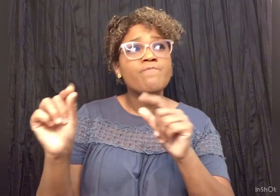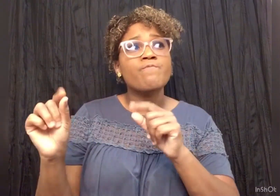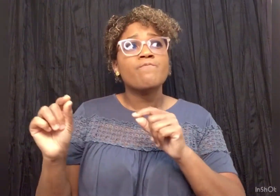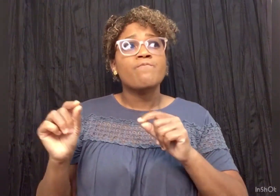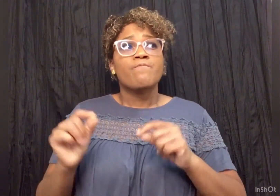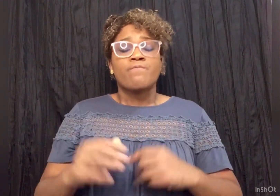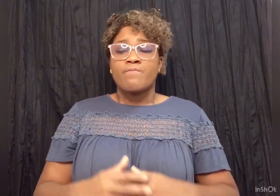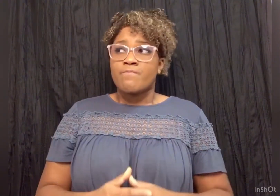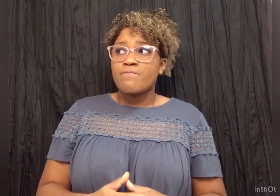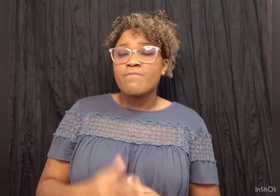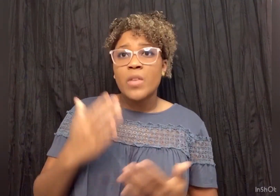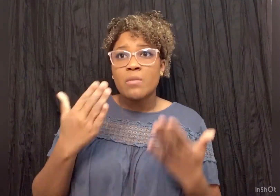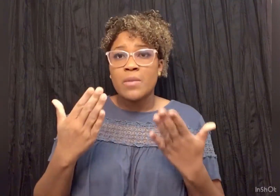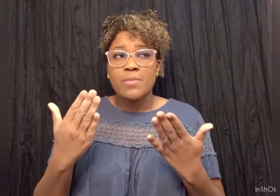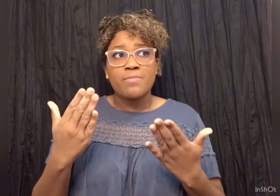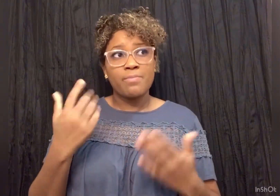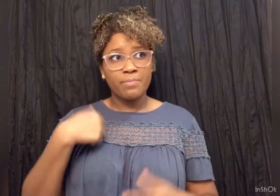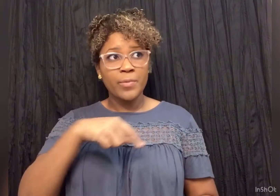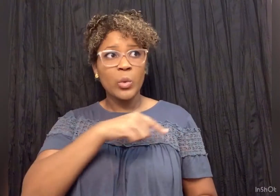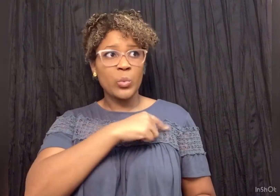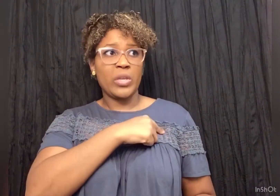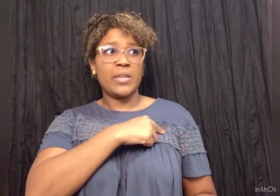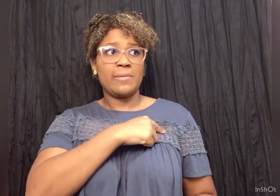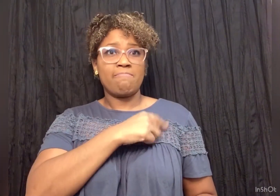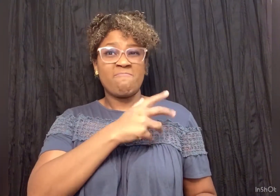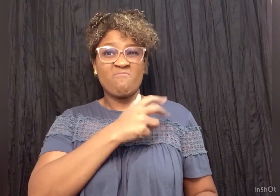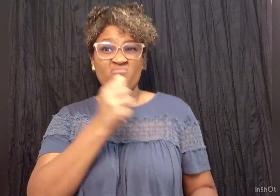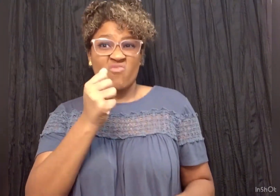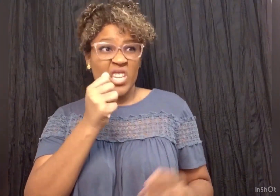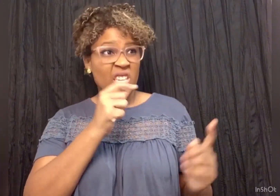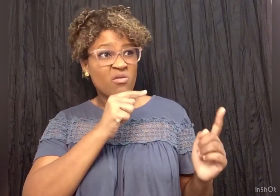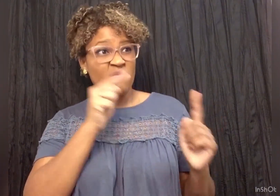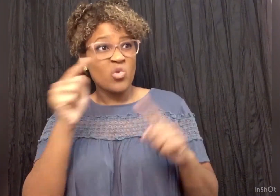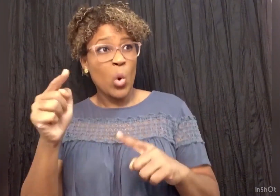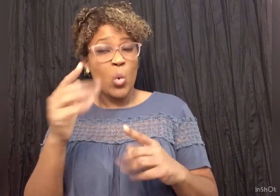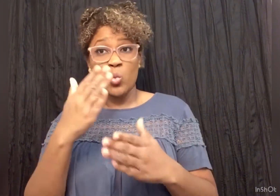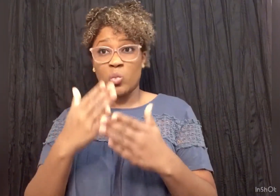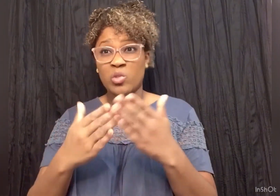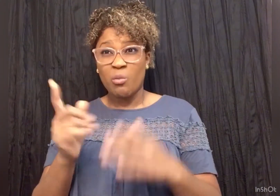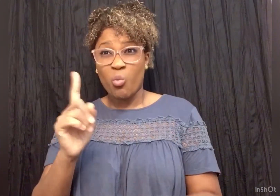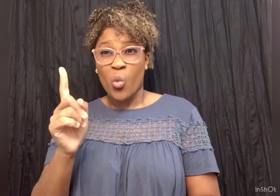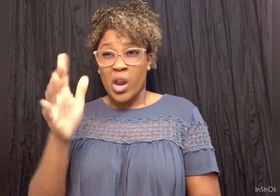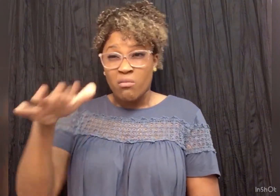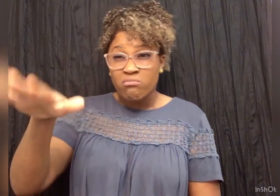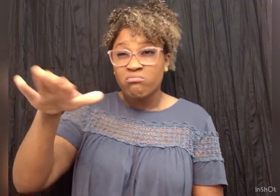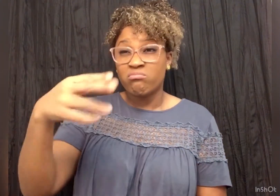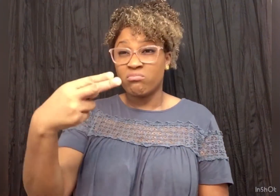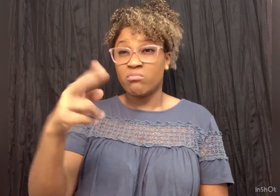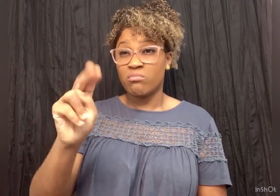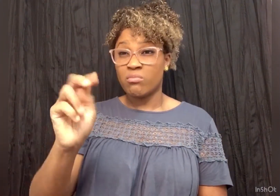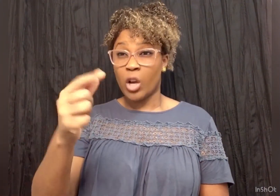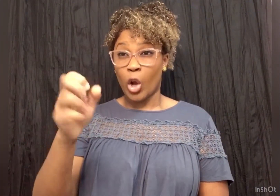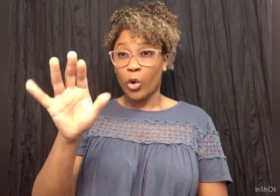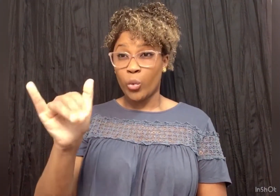"that we are being taken somewhere in Hungary. to work in the brick